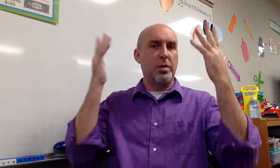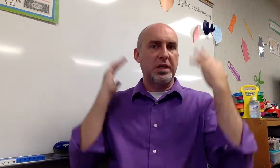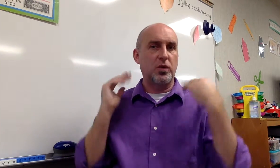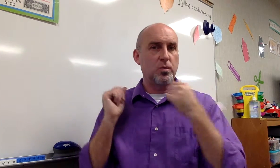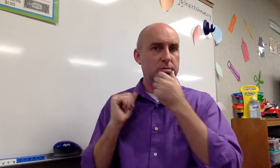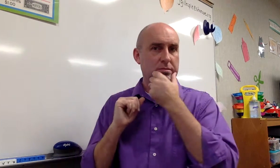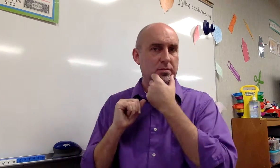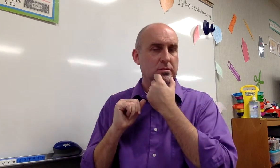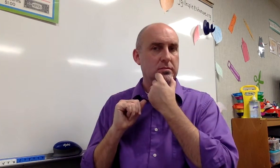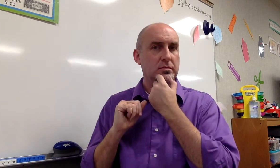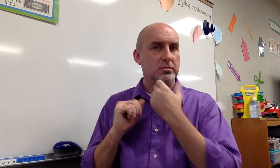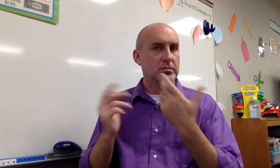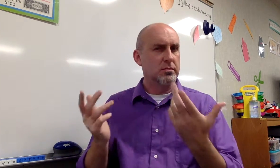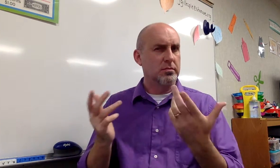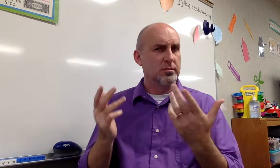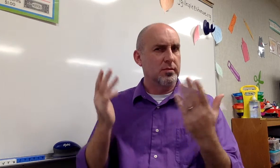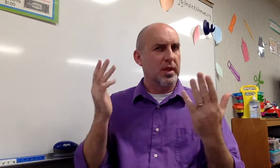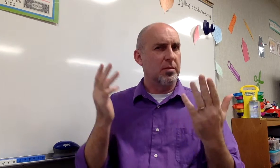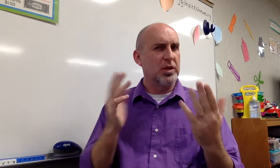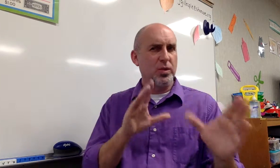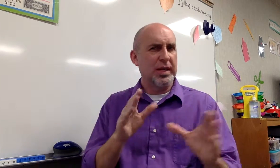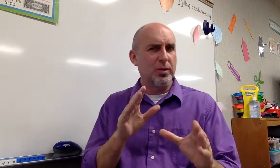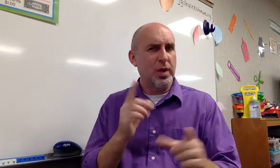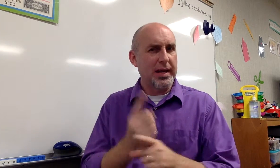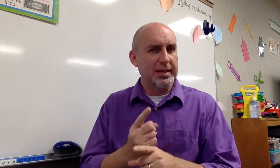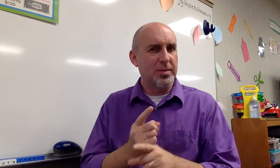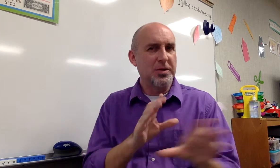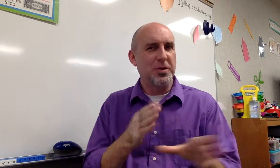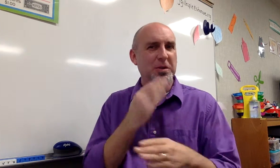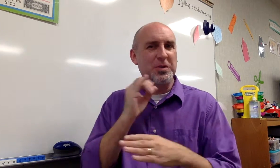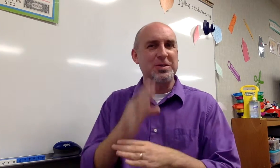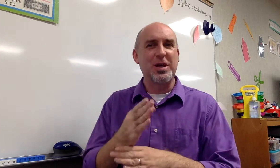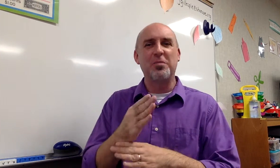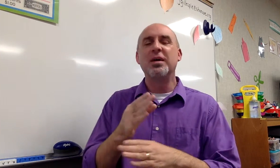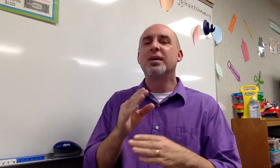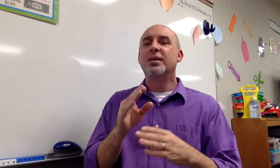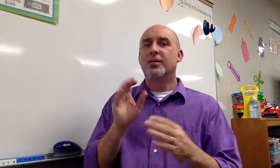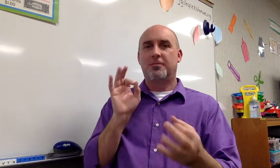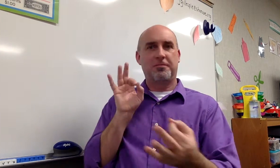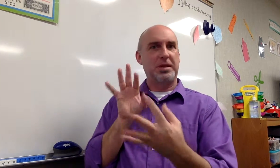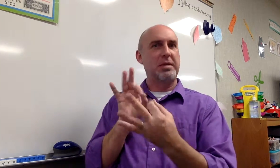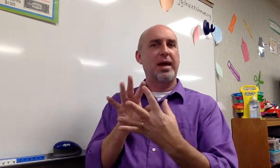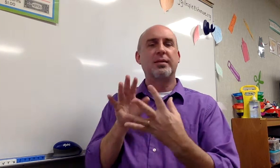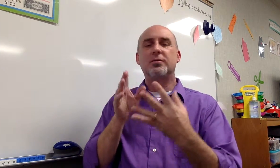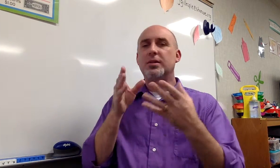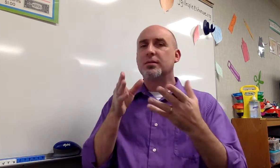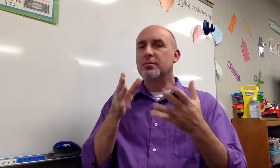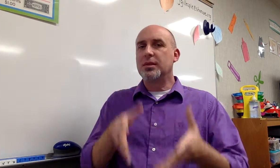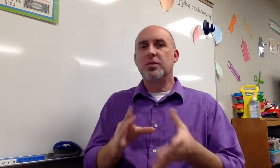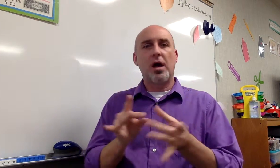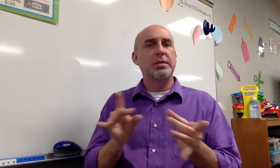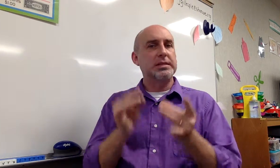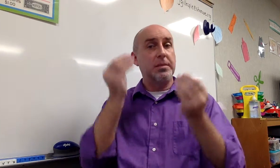you. Am I doing it right? Am I doing a good job? Feedback, you can leave comments, let me